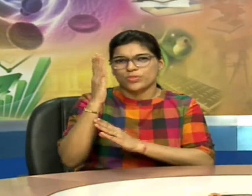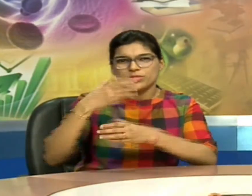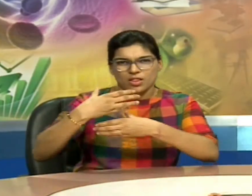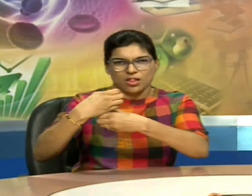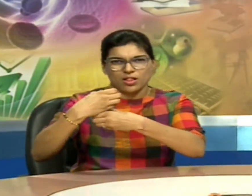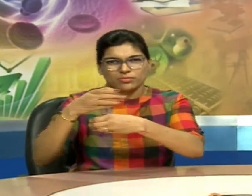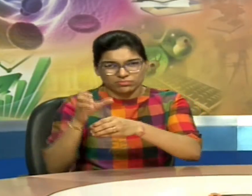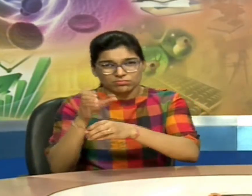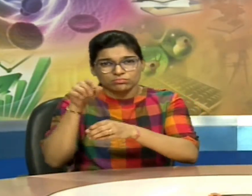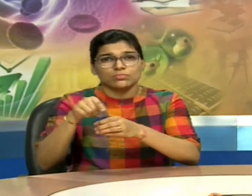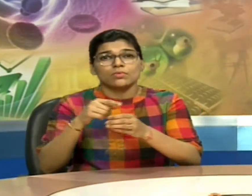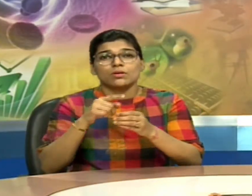Those materials